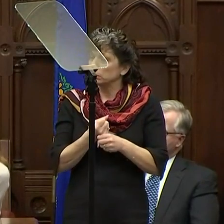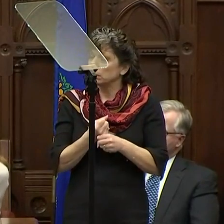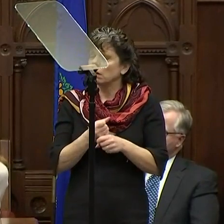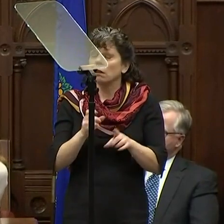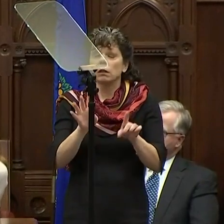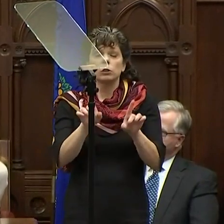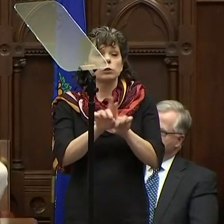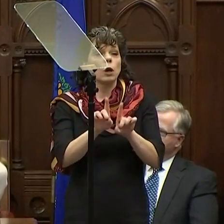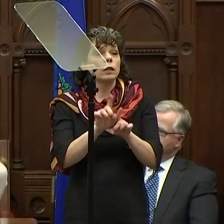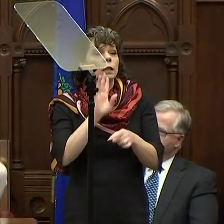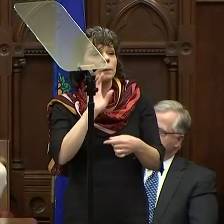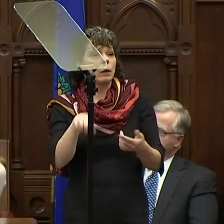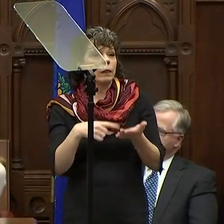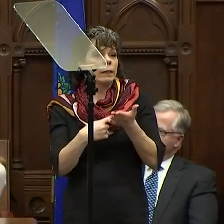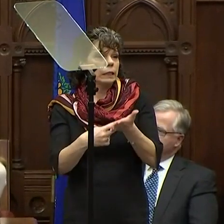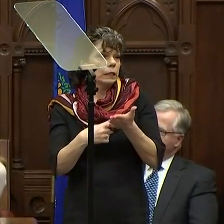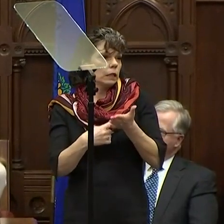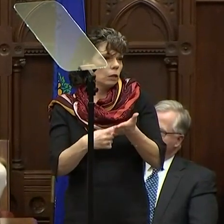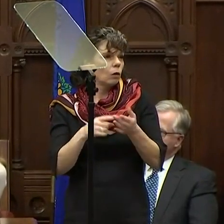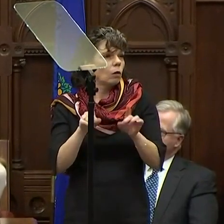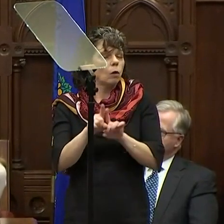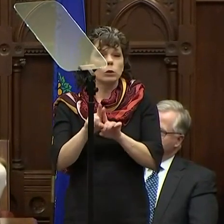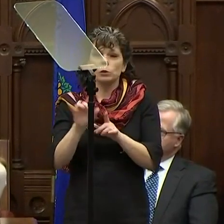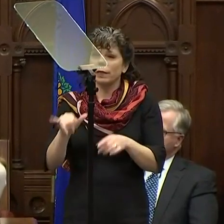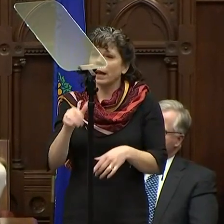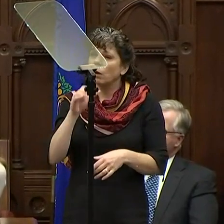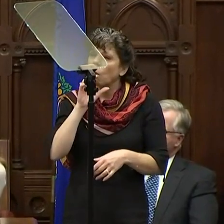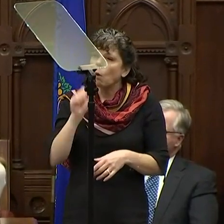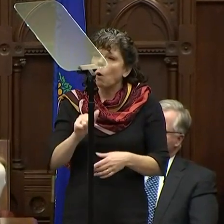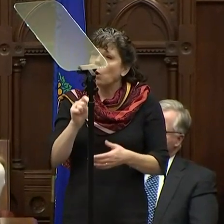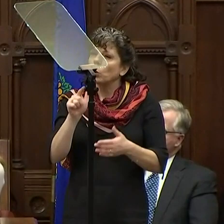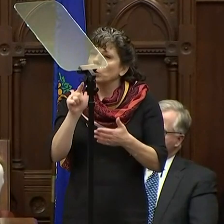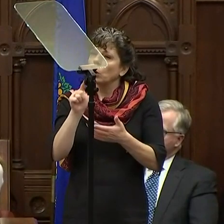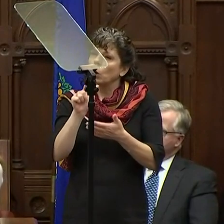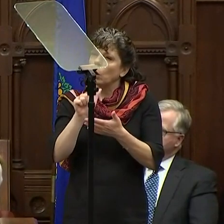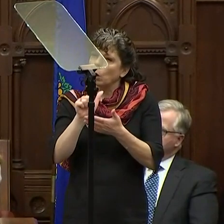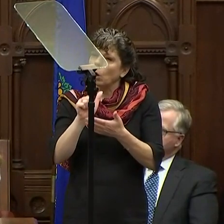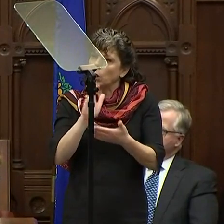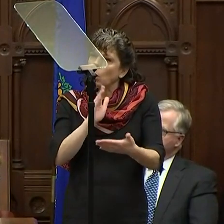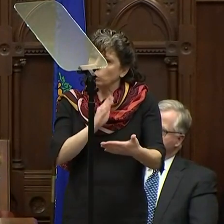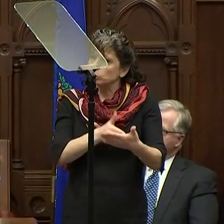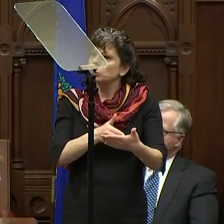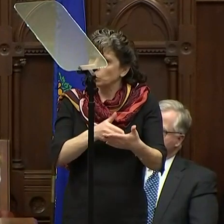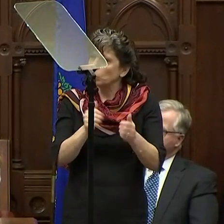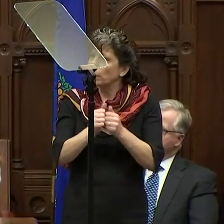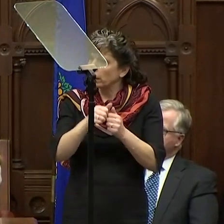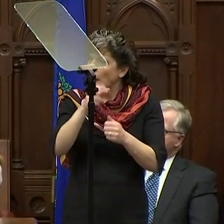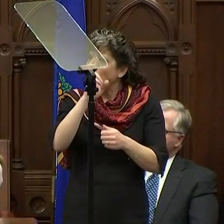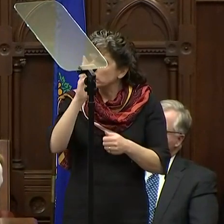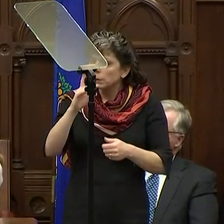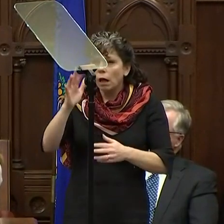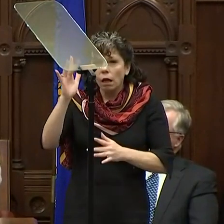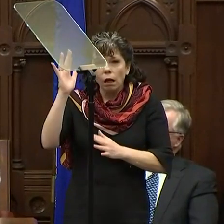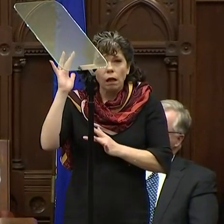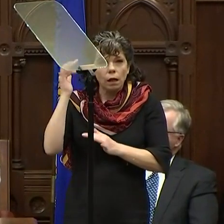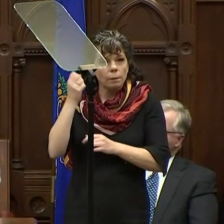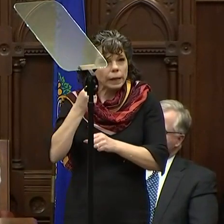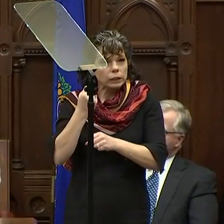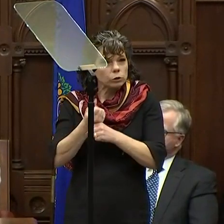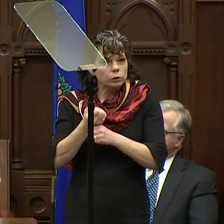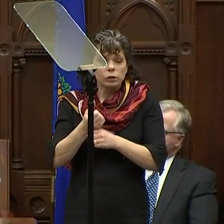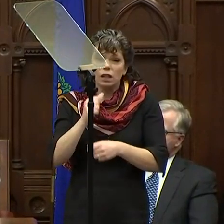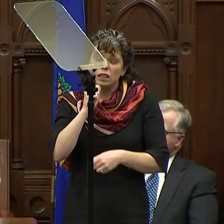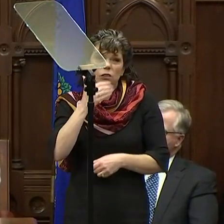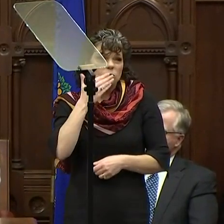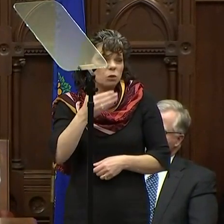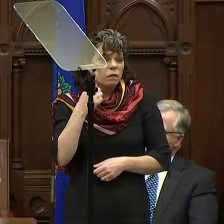never-ending litigation, we had that old lawsuit with the hospitals going back many years. That wasn't good